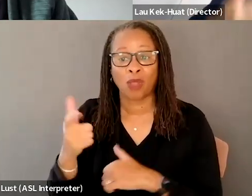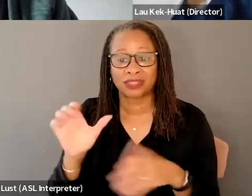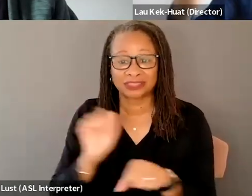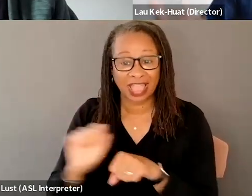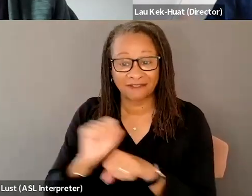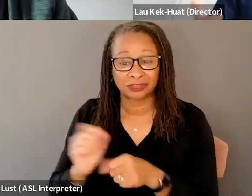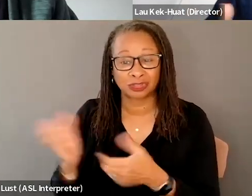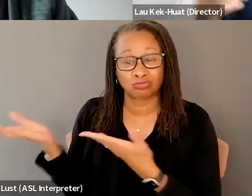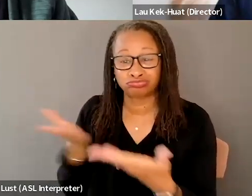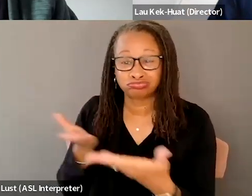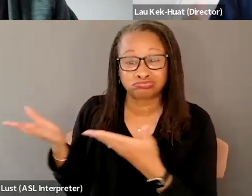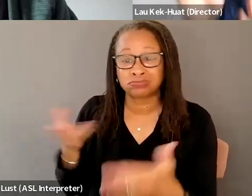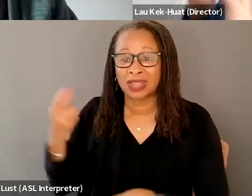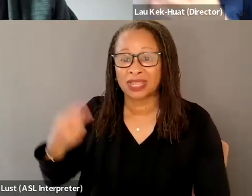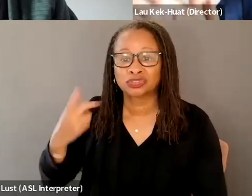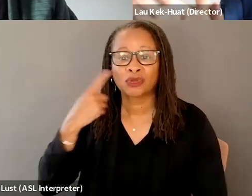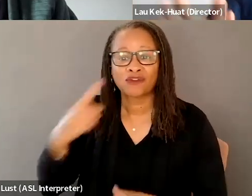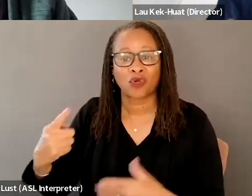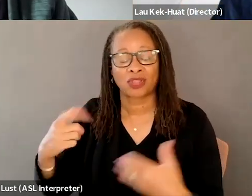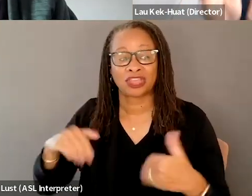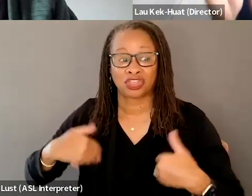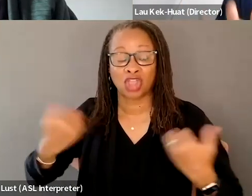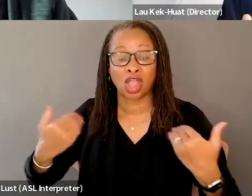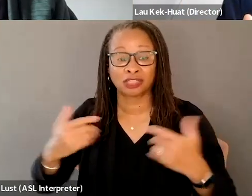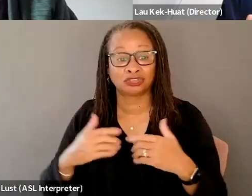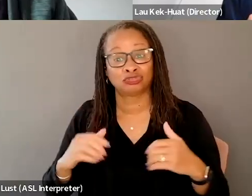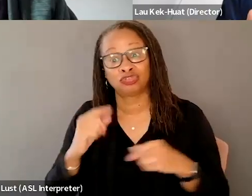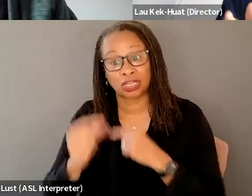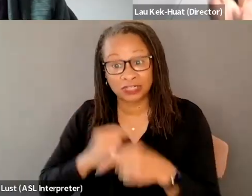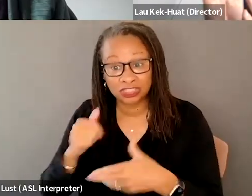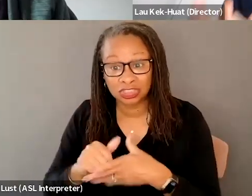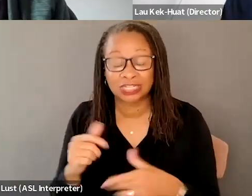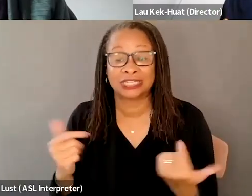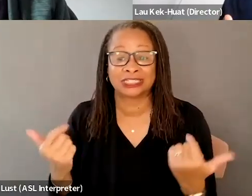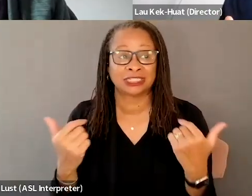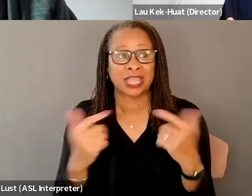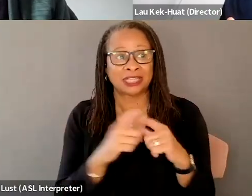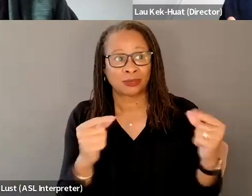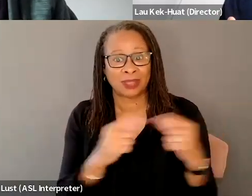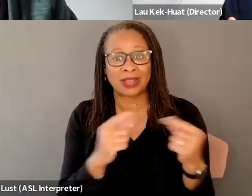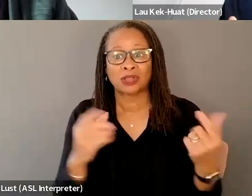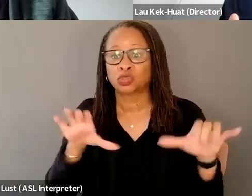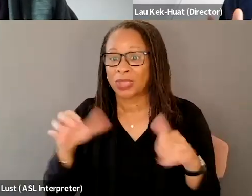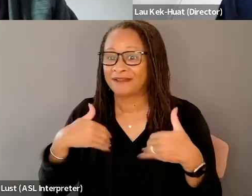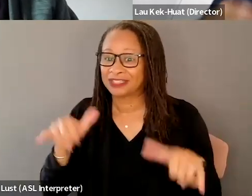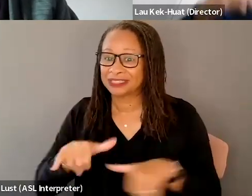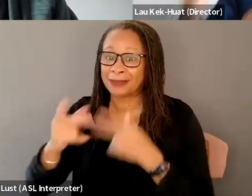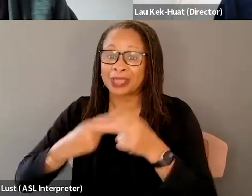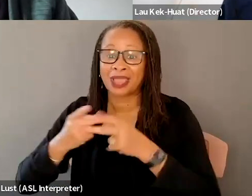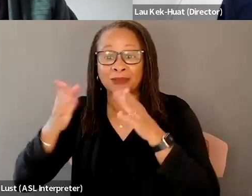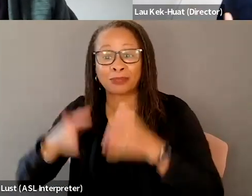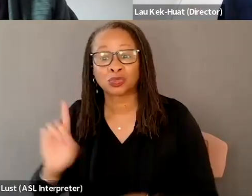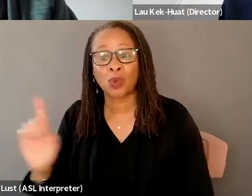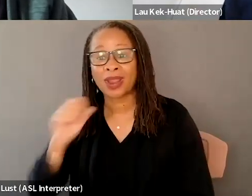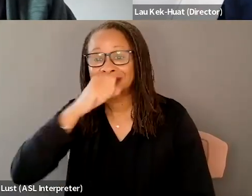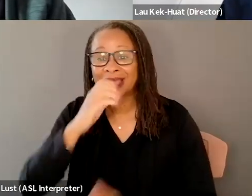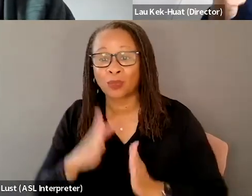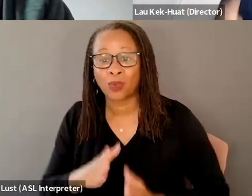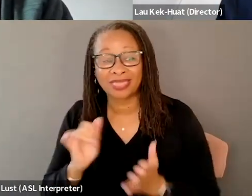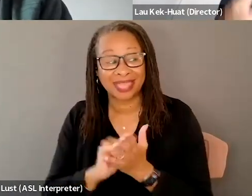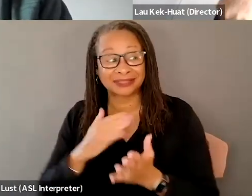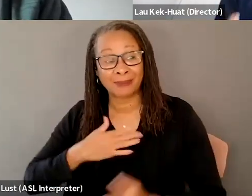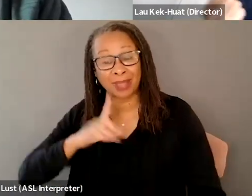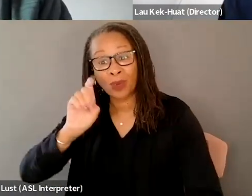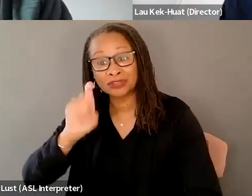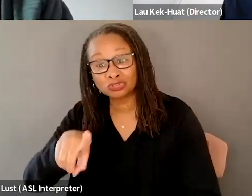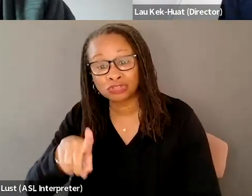bring this history to the young generation in Japan, are there any Professor Taka in Taiwan? This is what I'm trying to ask. Right. Will